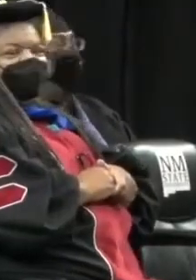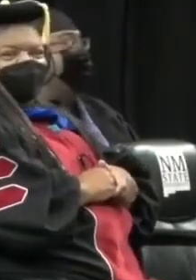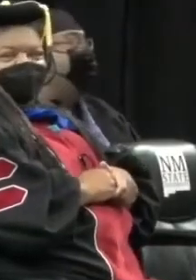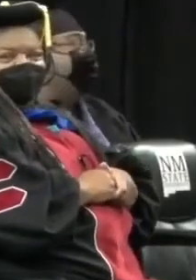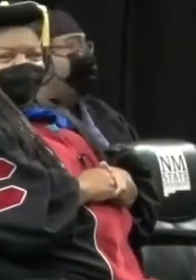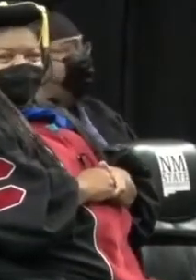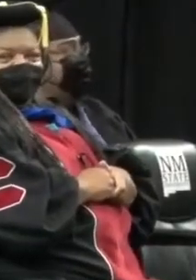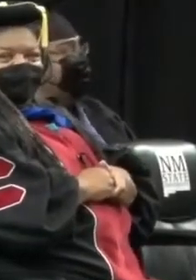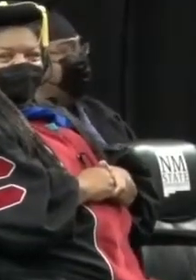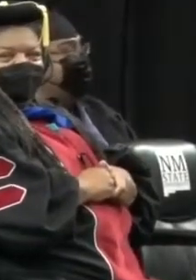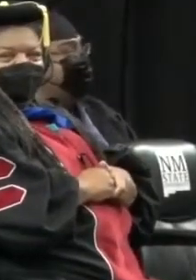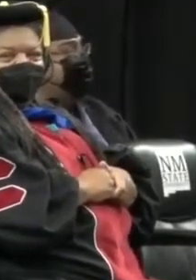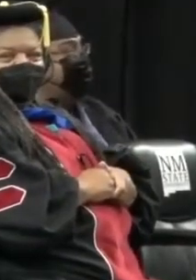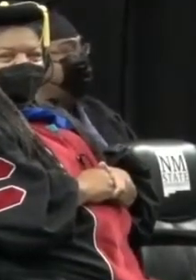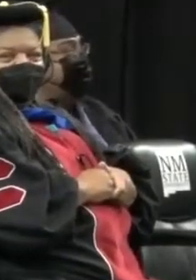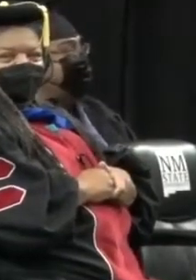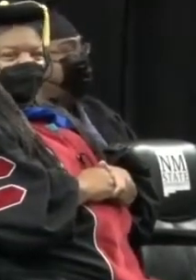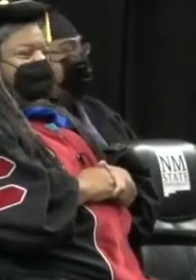Haiti or Ivy?